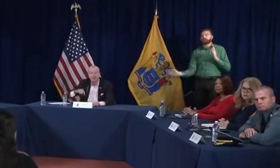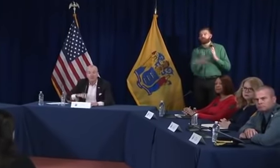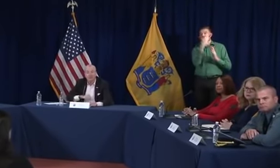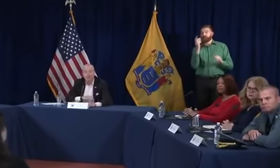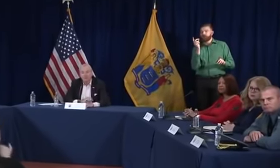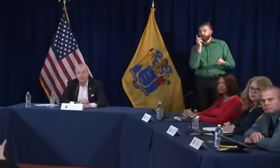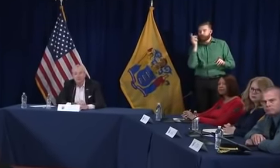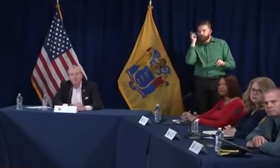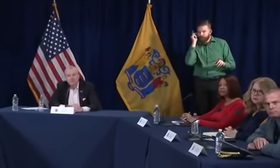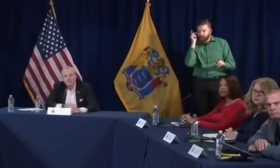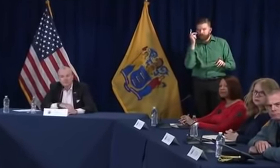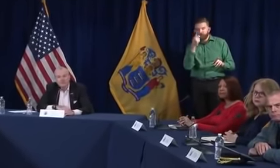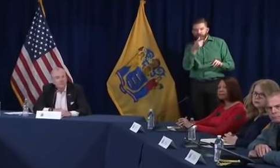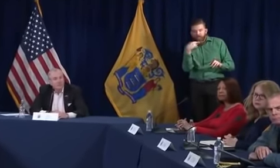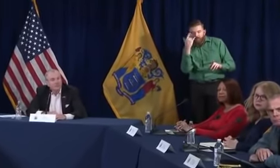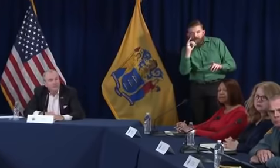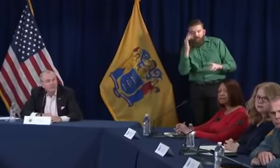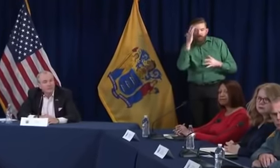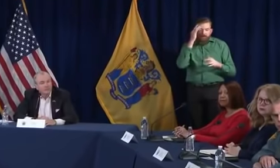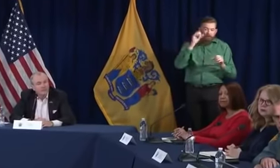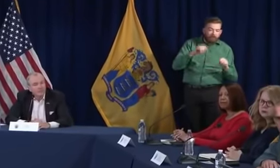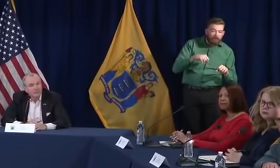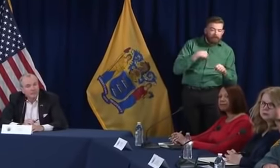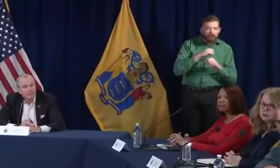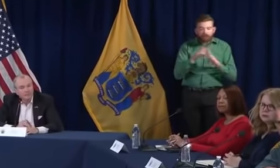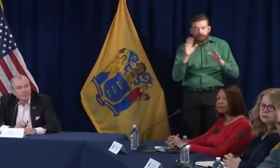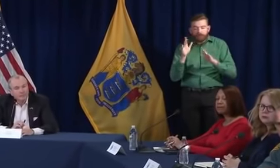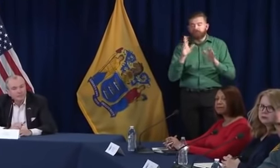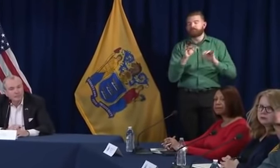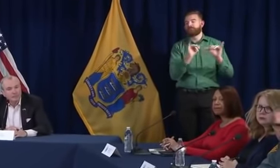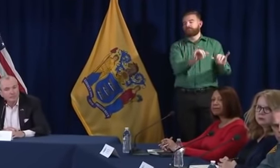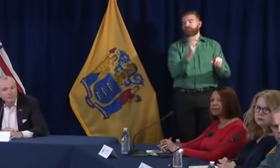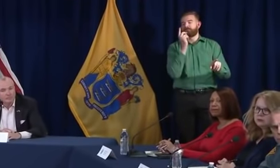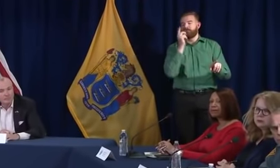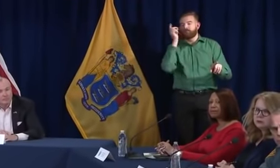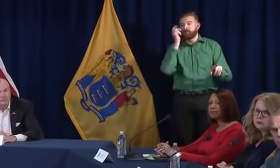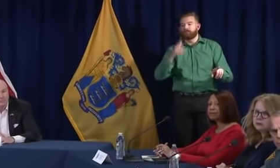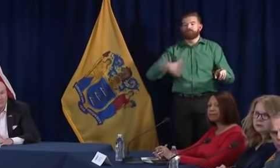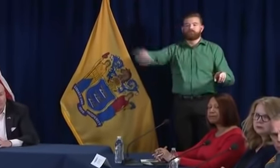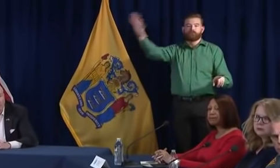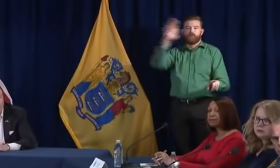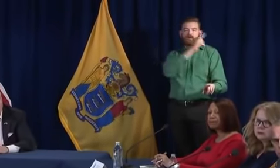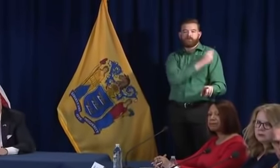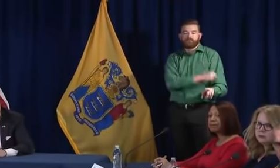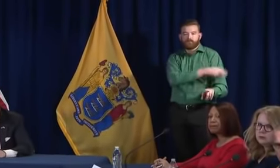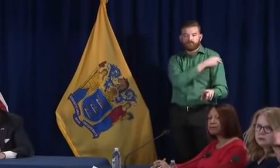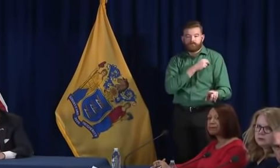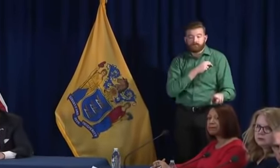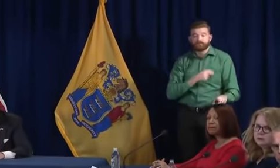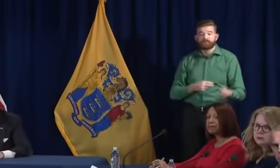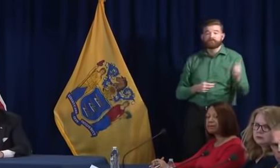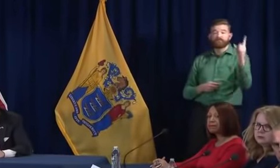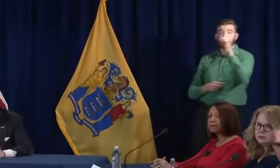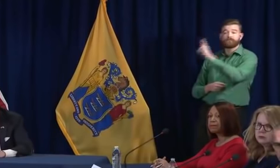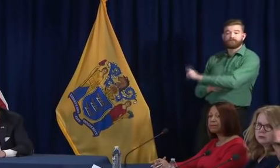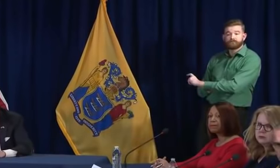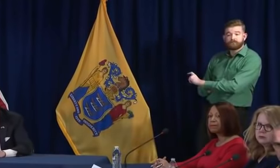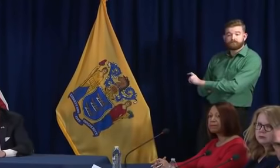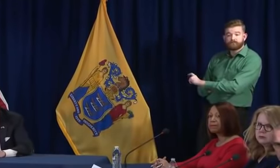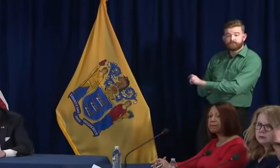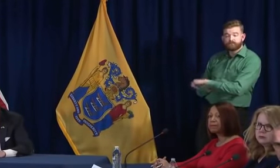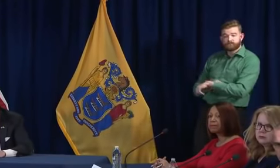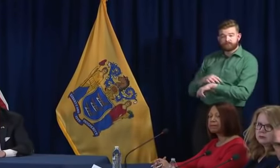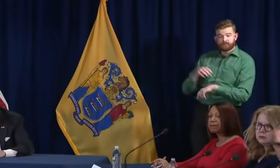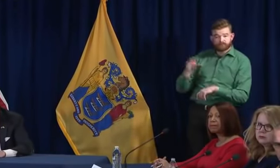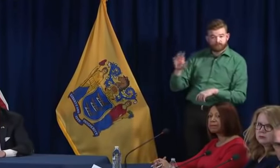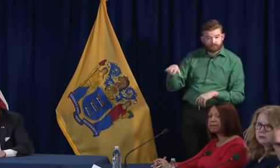Charlie. Question along the similar topic. Are there any other specific sites that you are considering for surge capacity other than